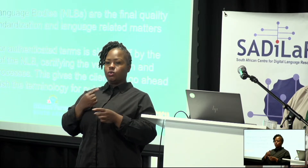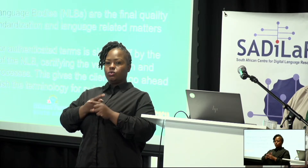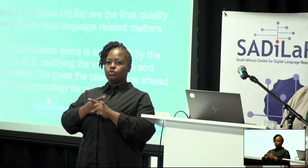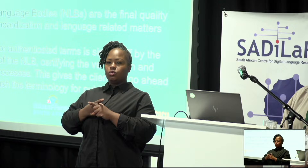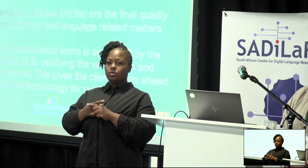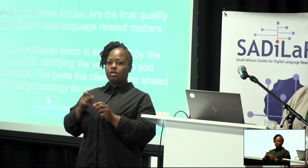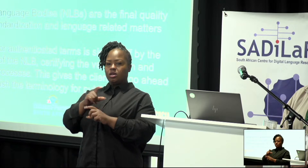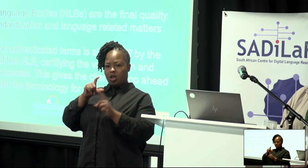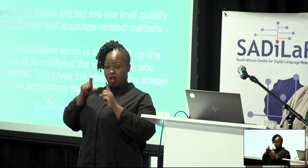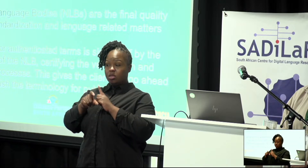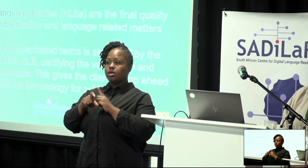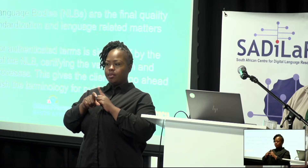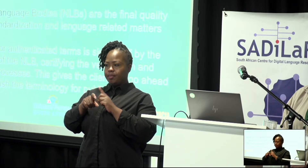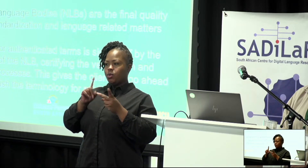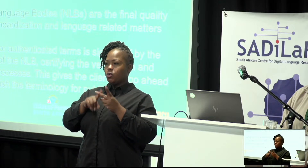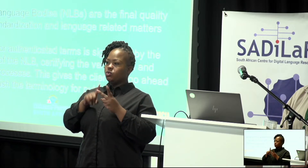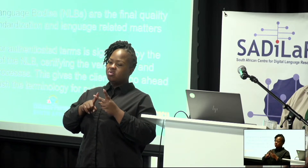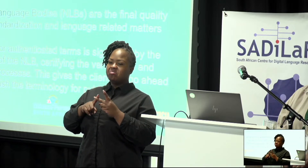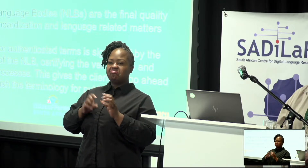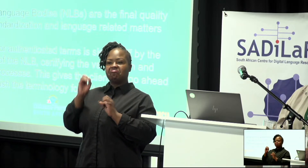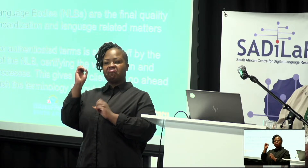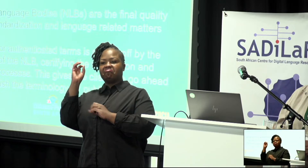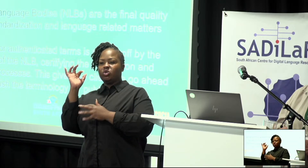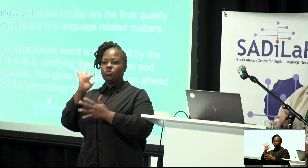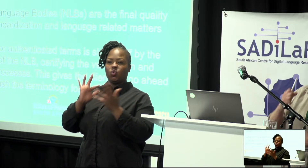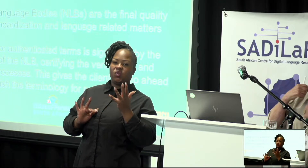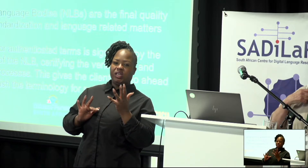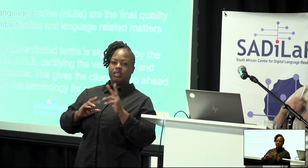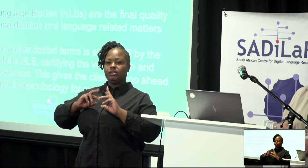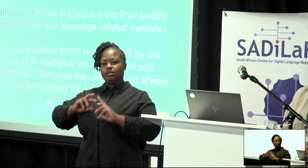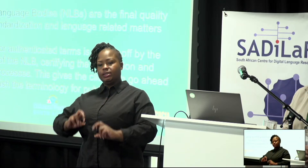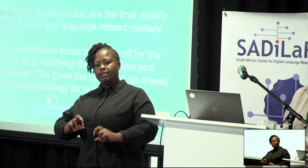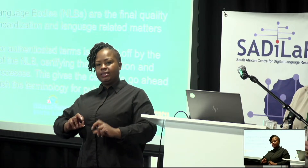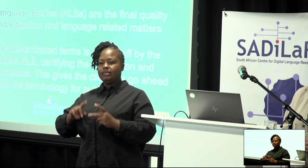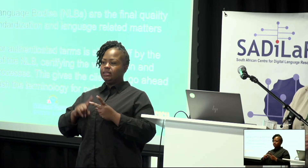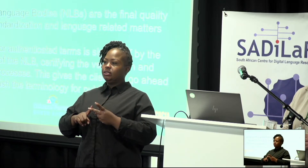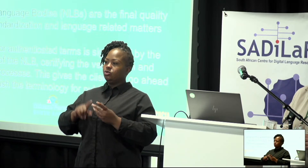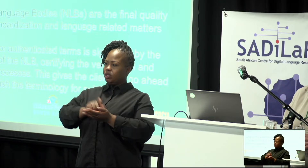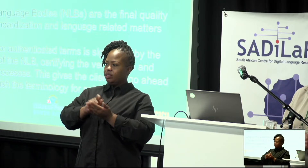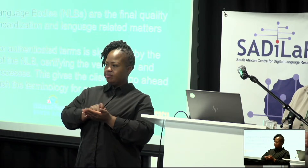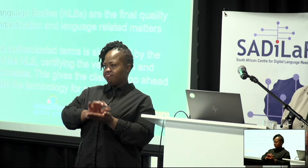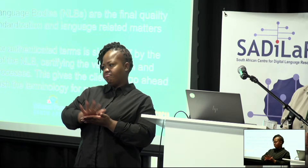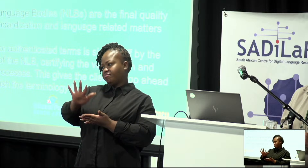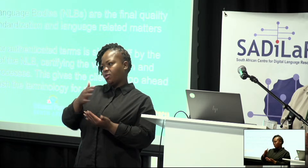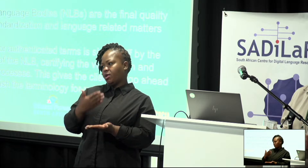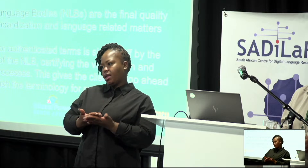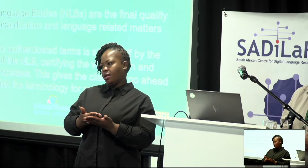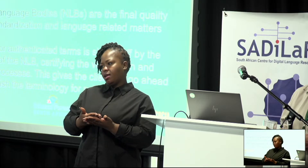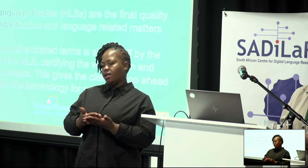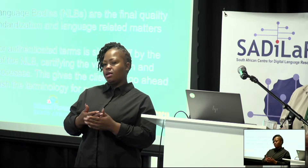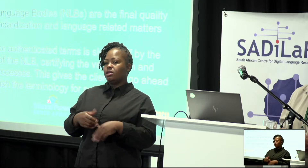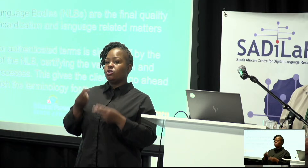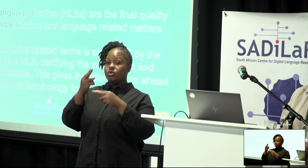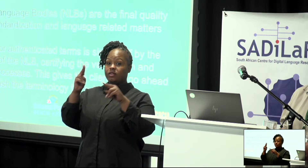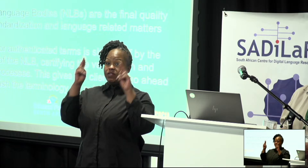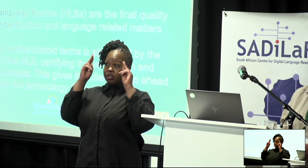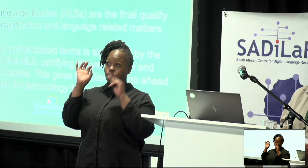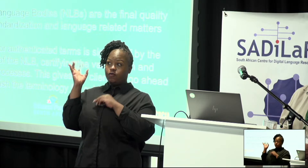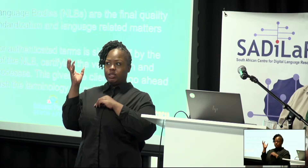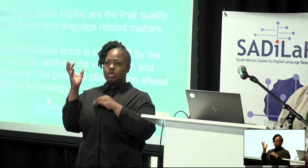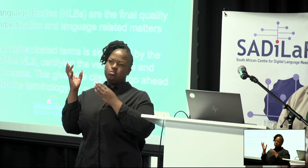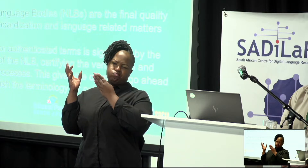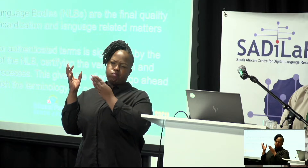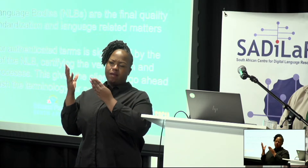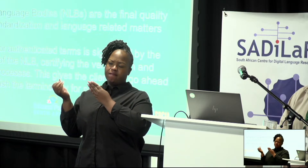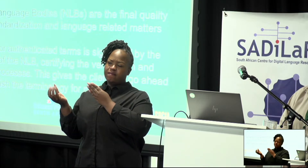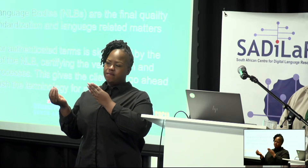rich culture of Lesotho. You can tell a story, you can do your research, and you can publish on that platform. It's a more